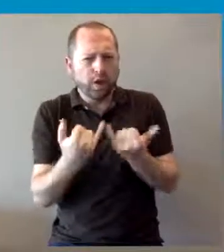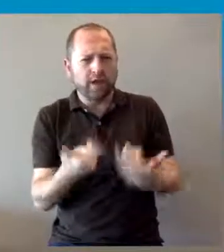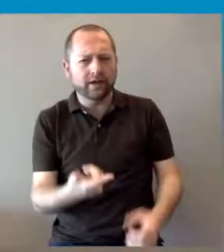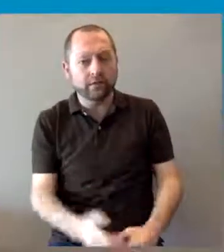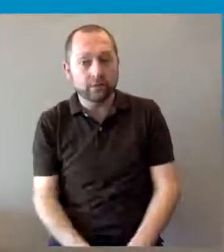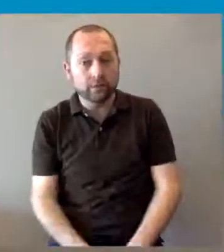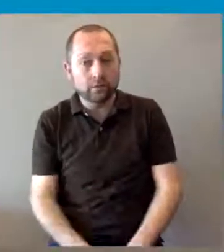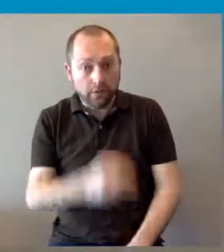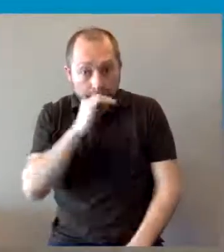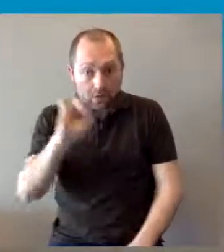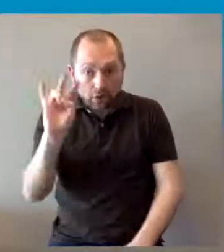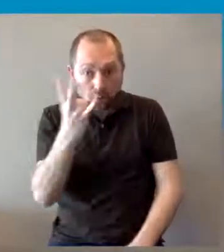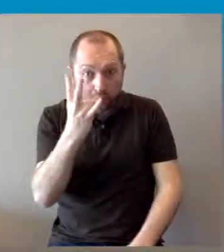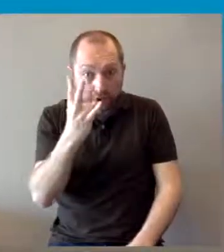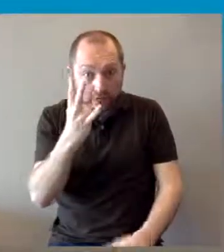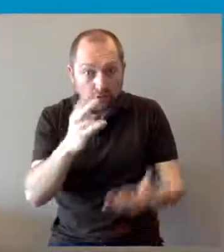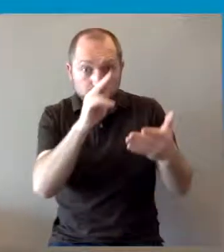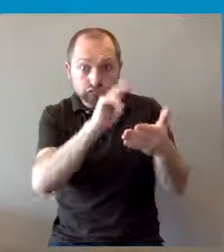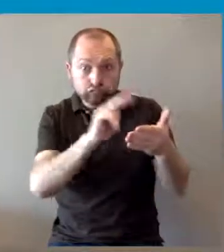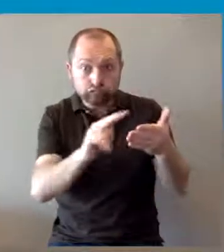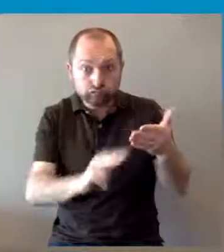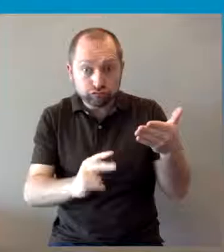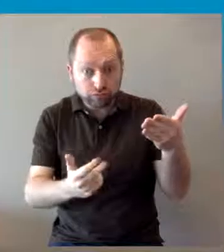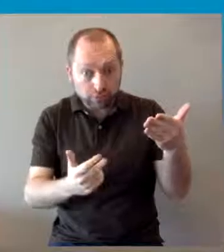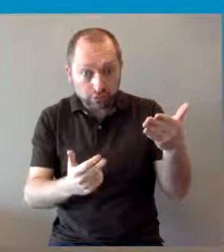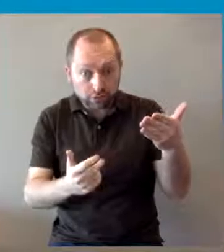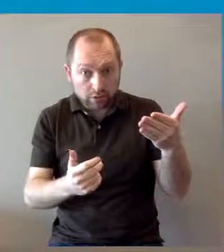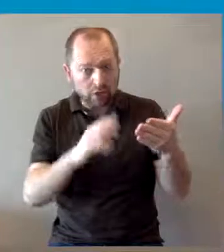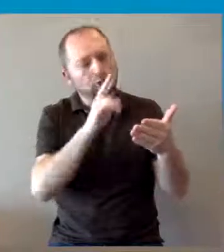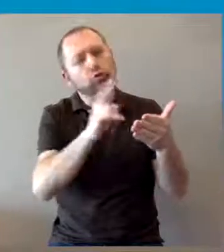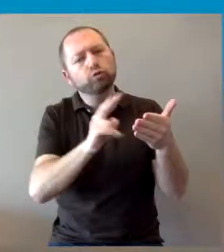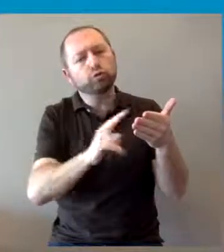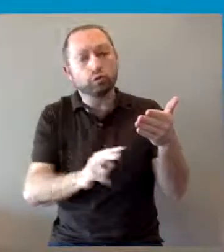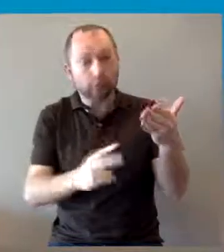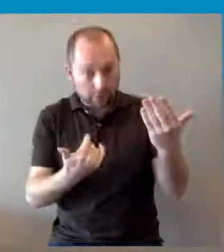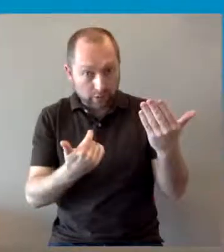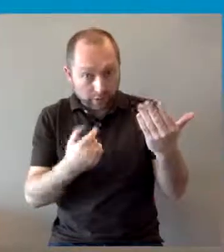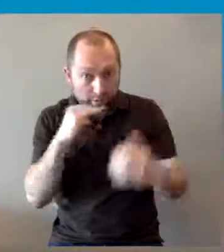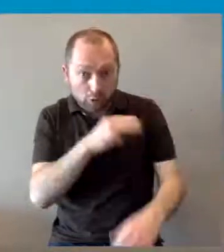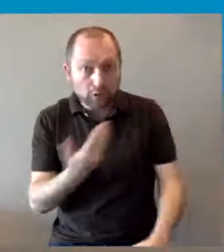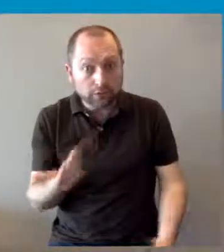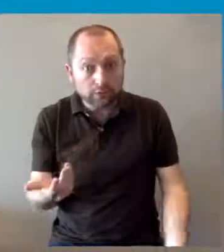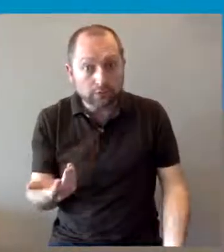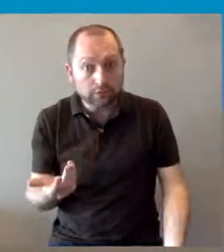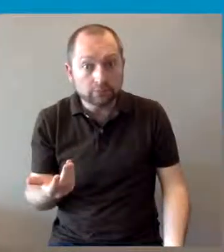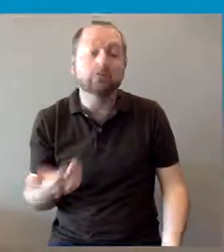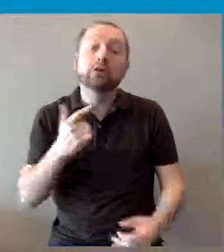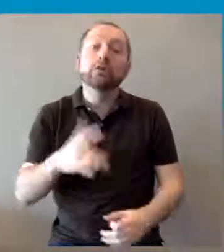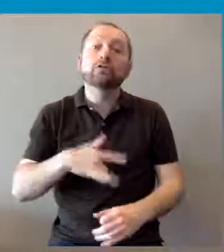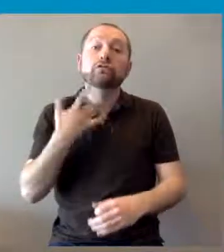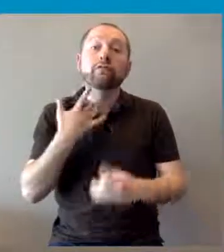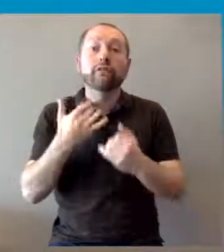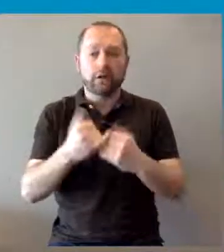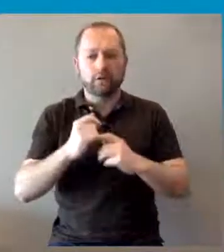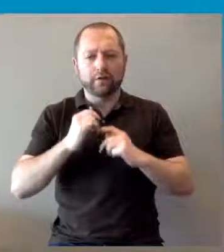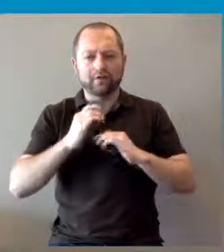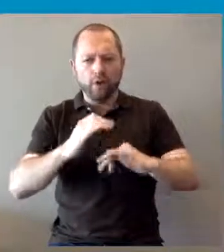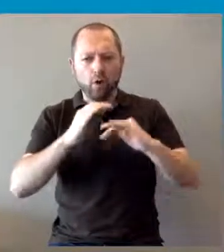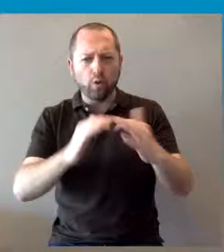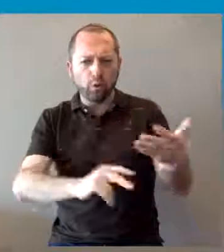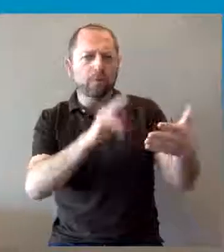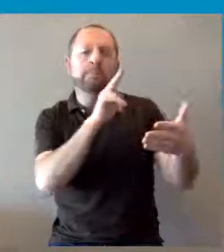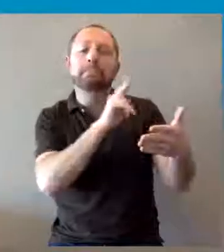talking about? Are you talking about the speed of their reading? Can they read very quickly? Is that important? Are